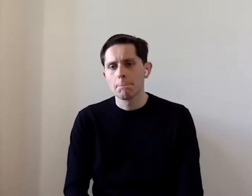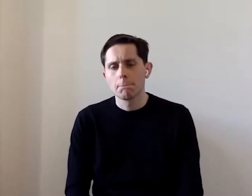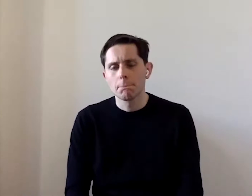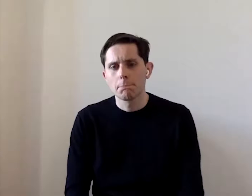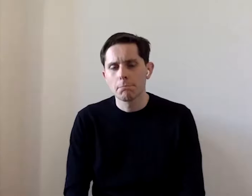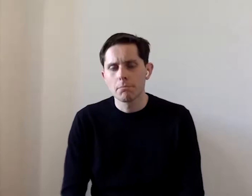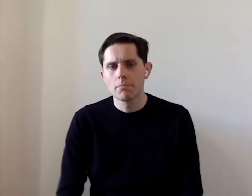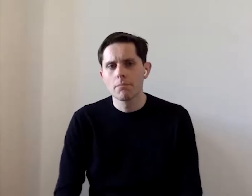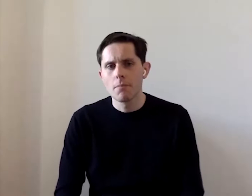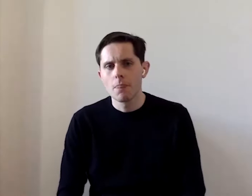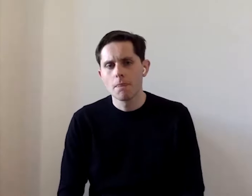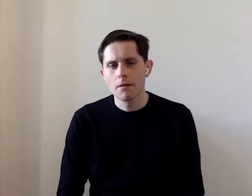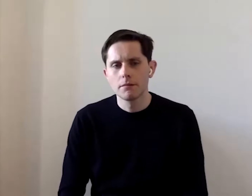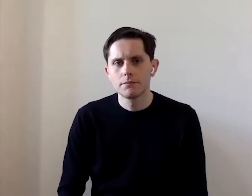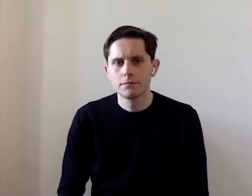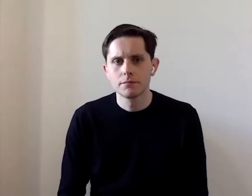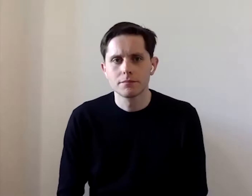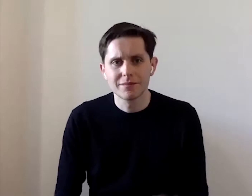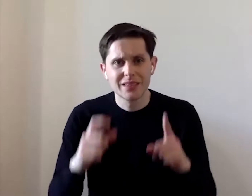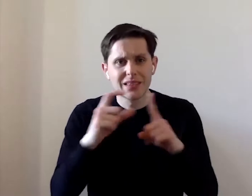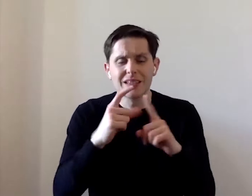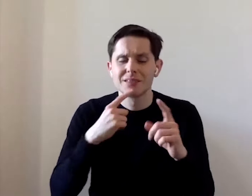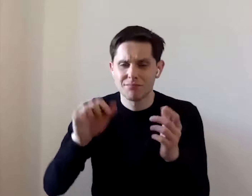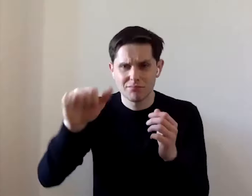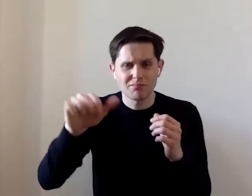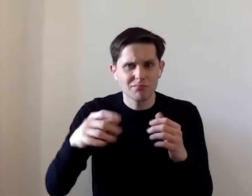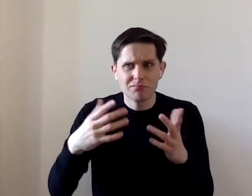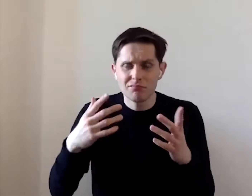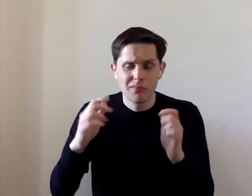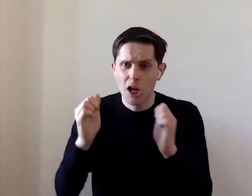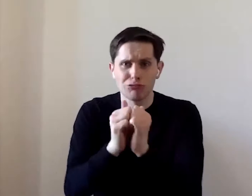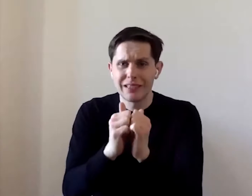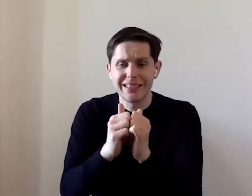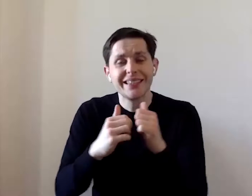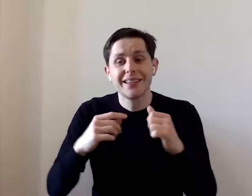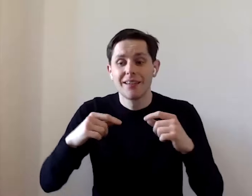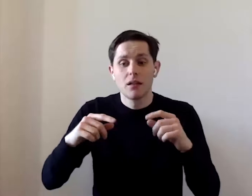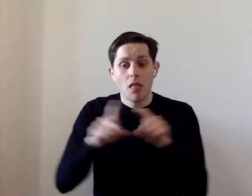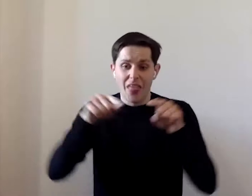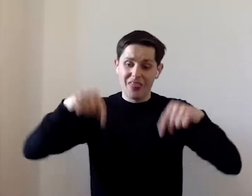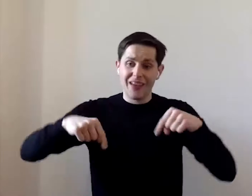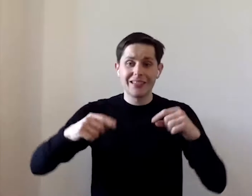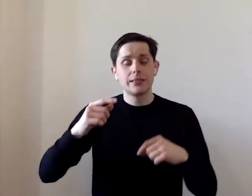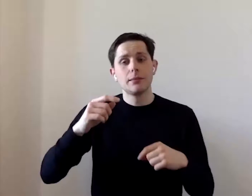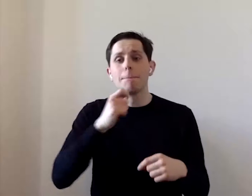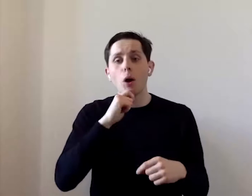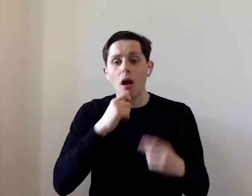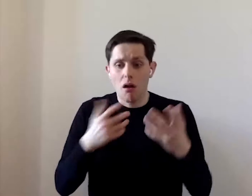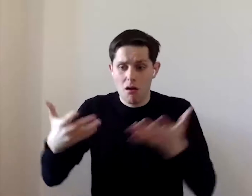thoughts. I 100% agree with you, Poppy. And it makes you think that I think discussions